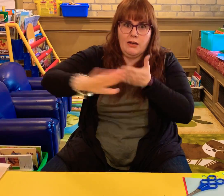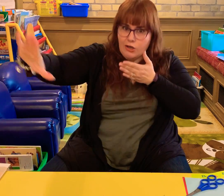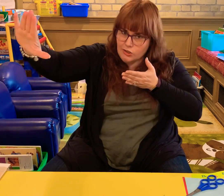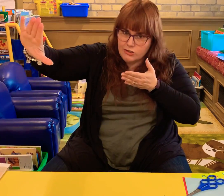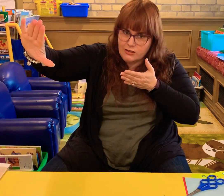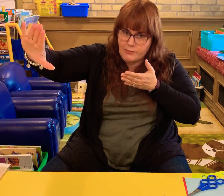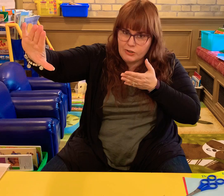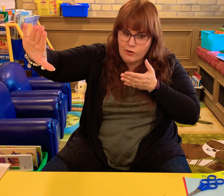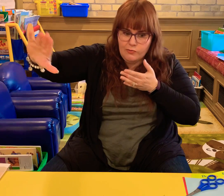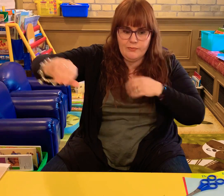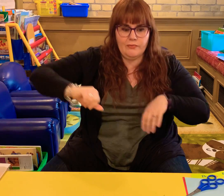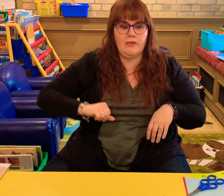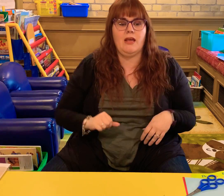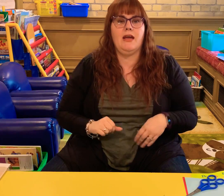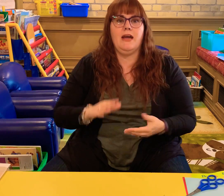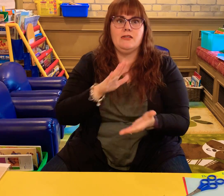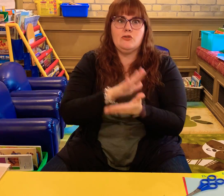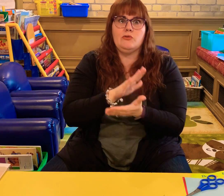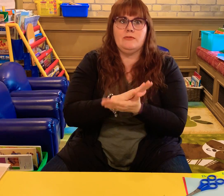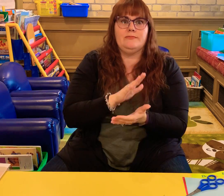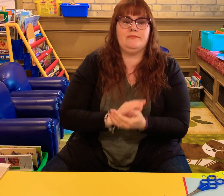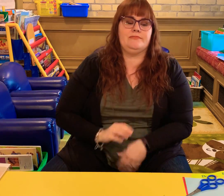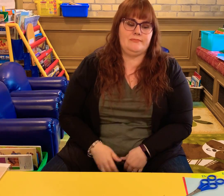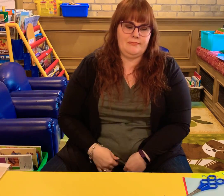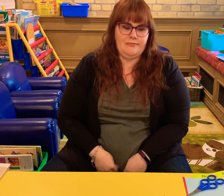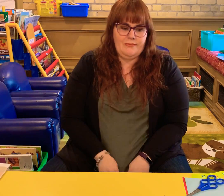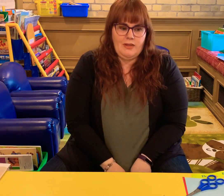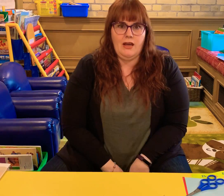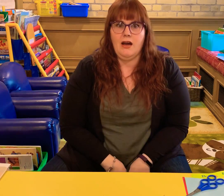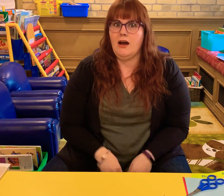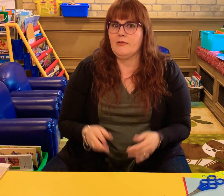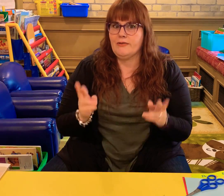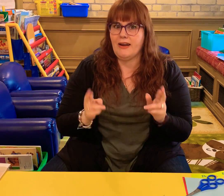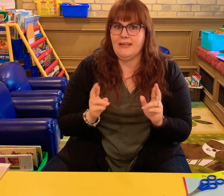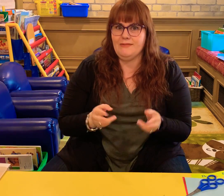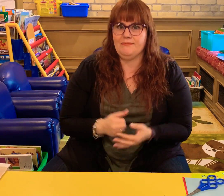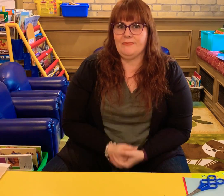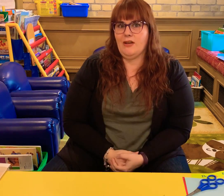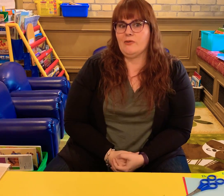time to go and school are you ready okay